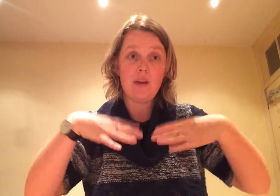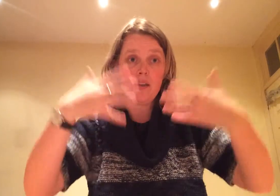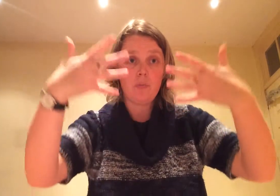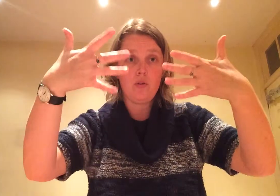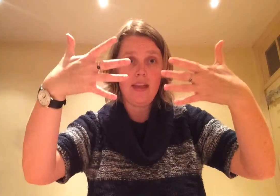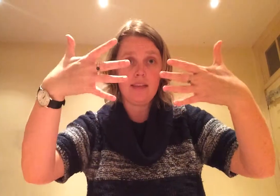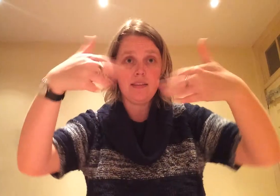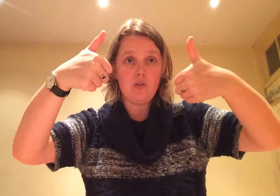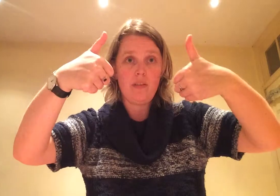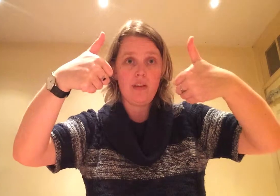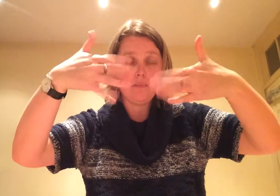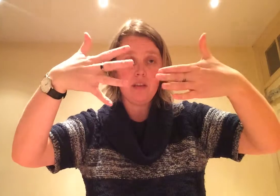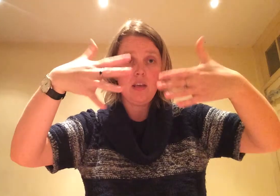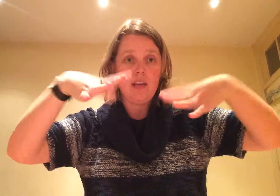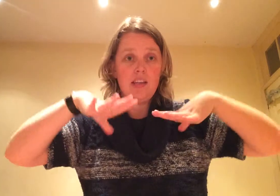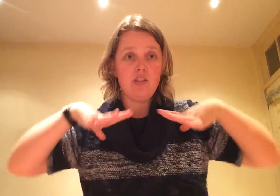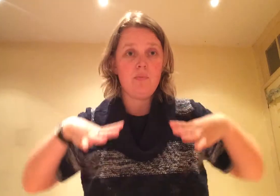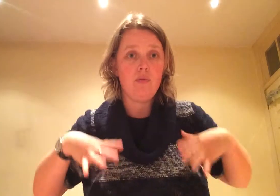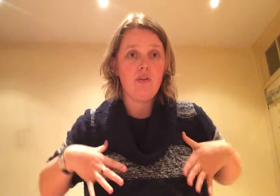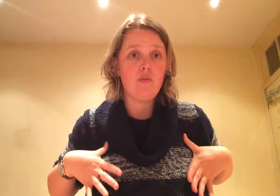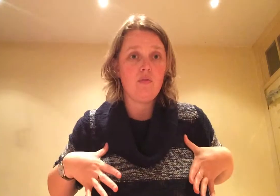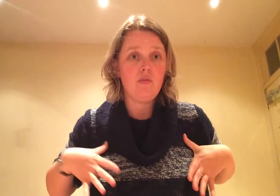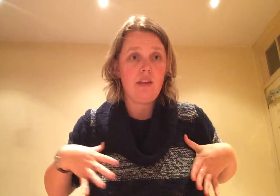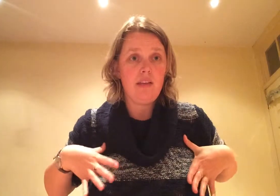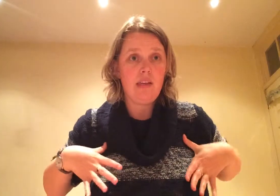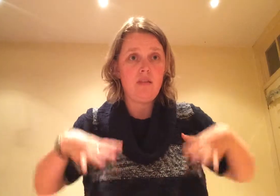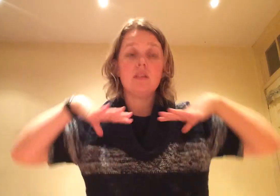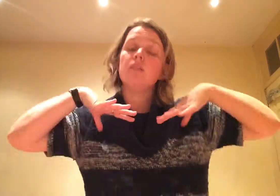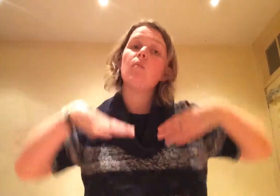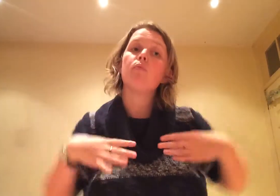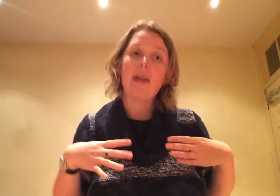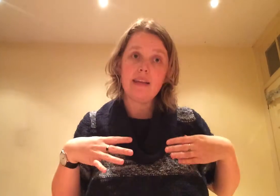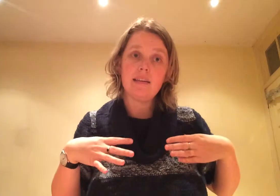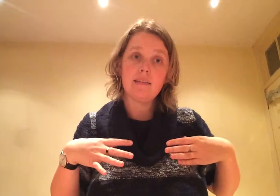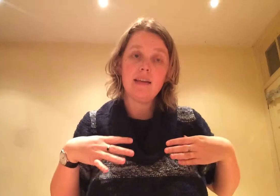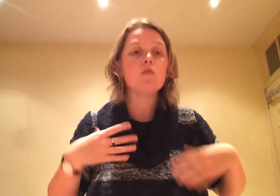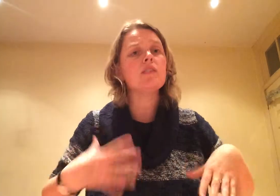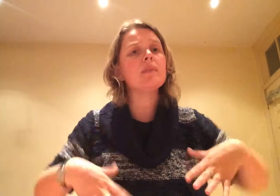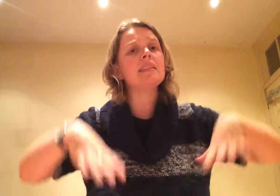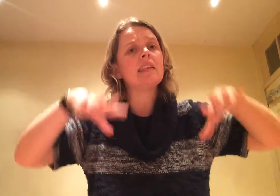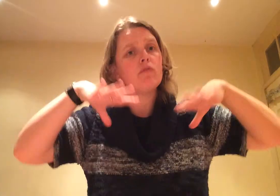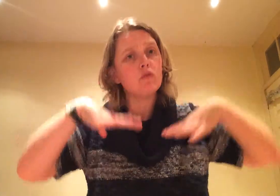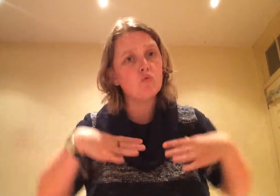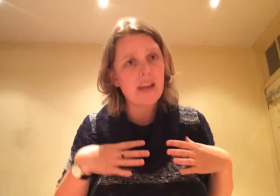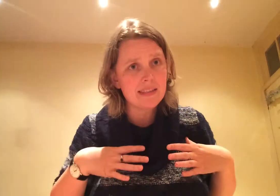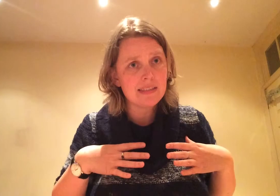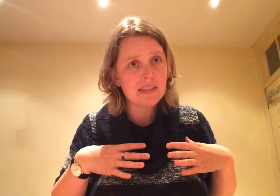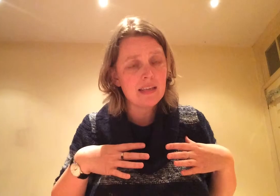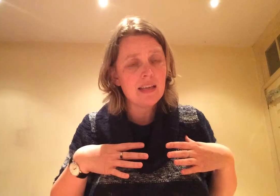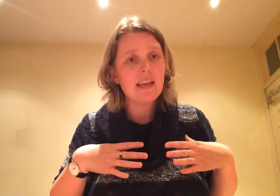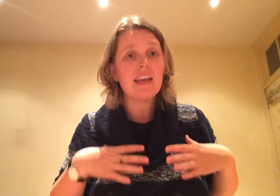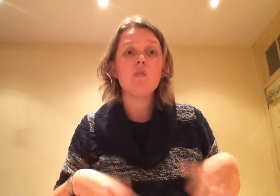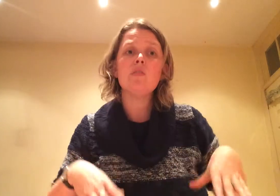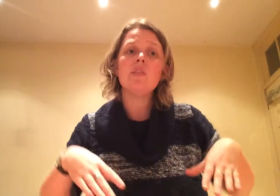break. You put your hands and your thumbs and you just put it on your, like here, break. And it also means the same for rest. And it also